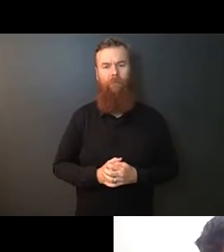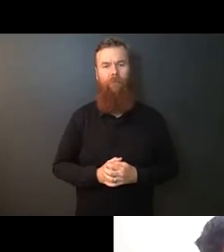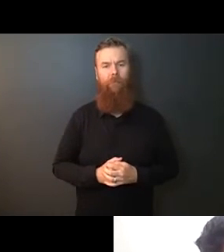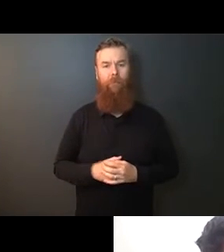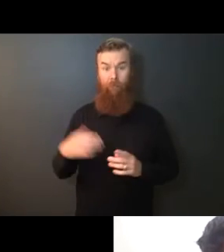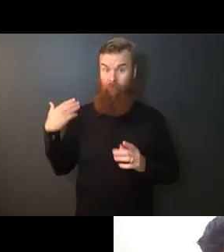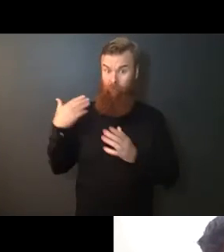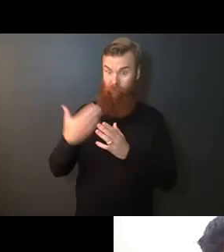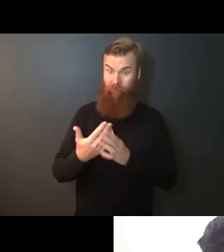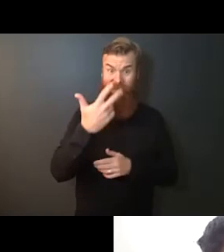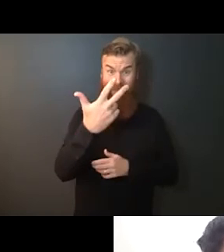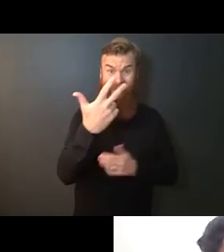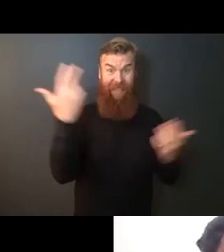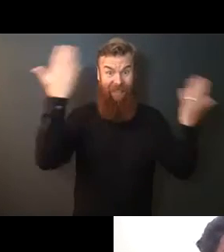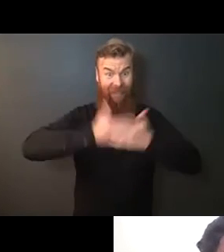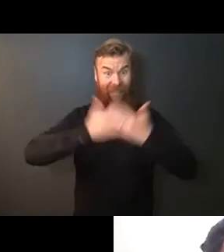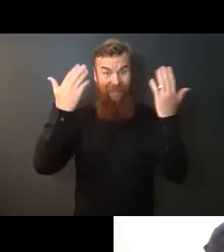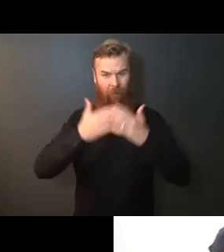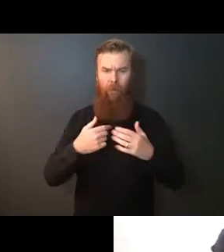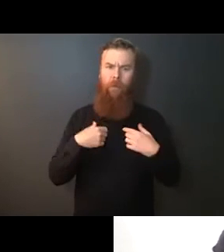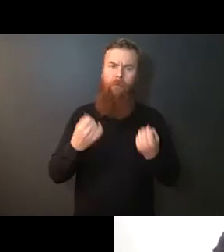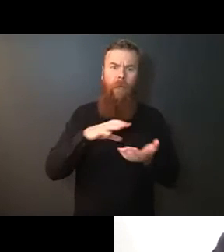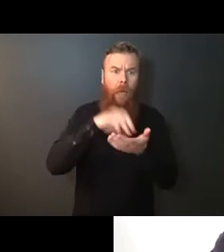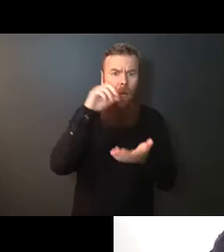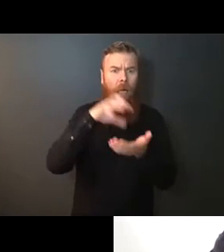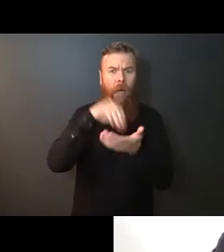was a movement that was